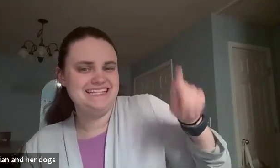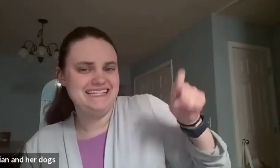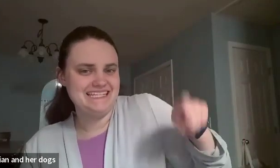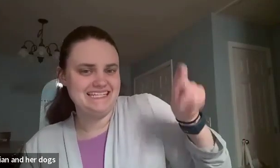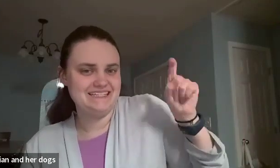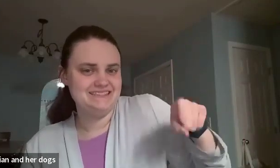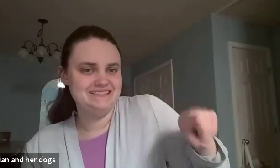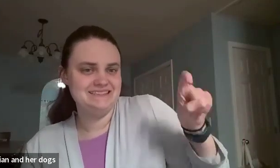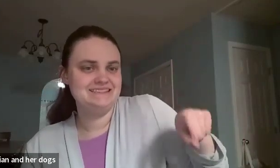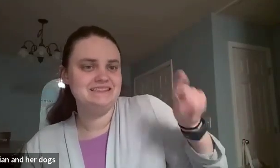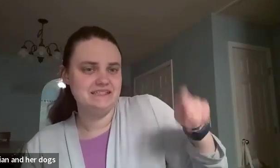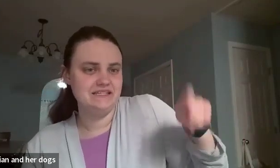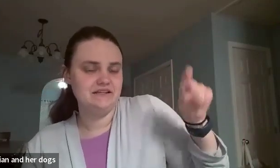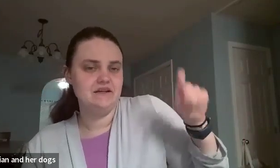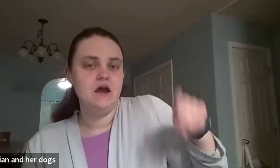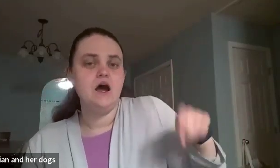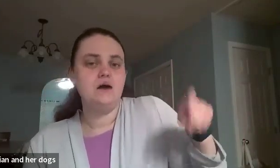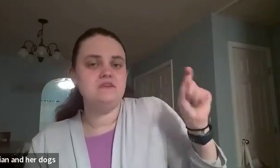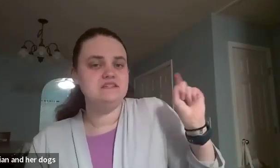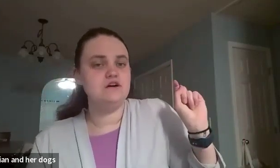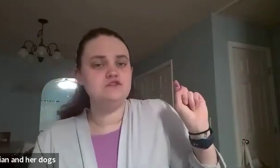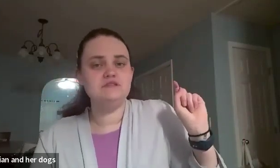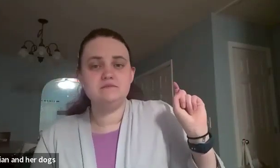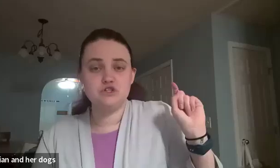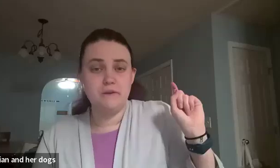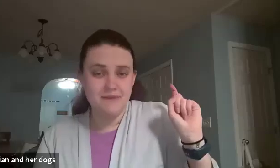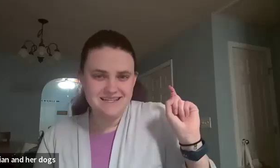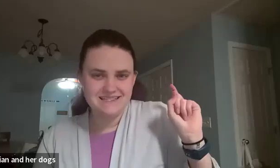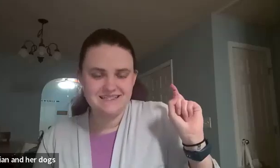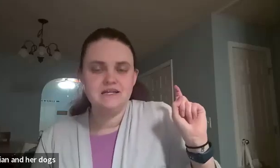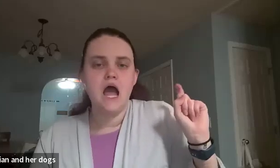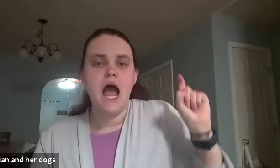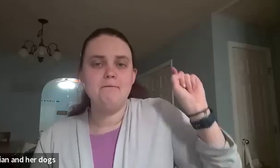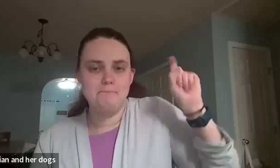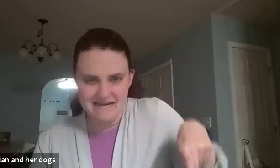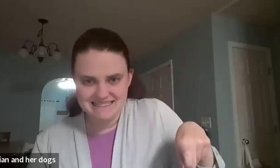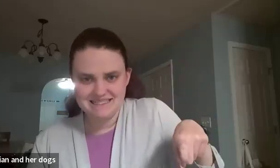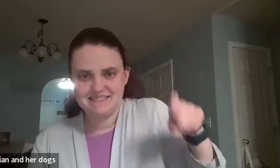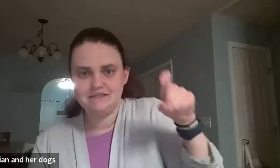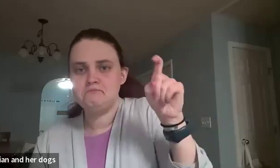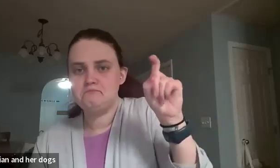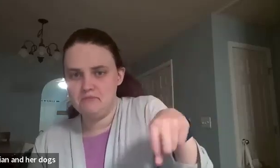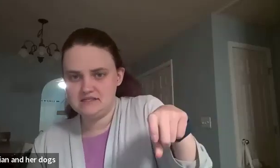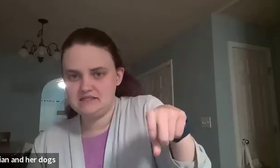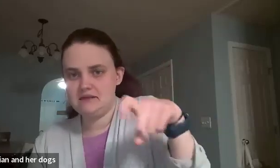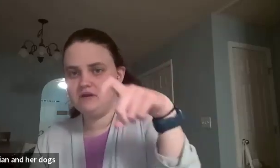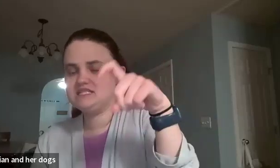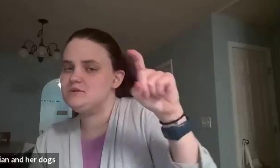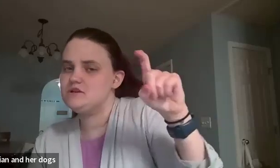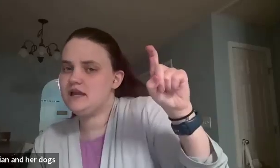it. Need. This is also similar to must. I must, and must is typically